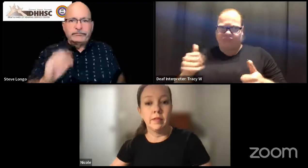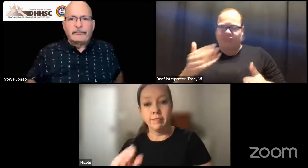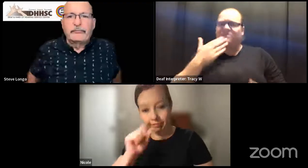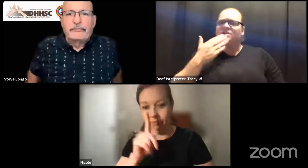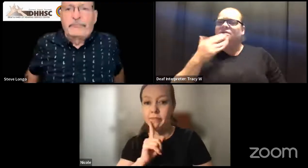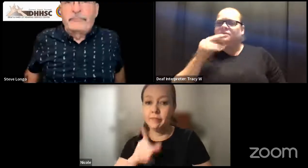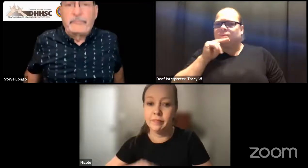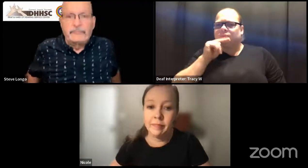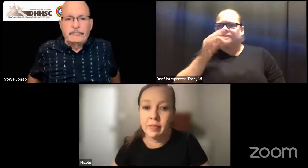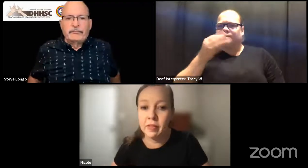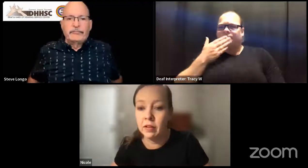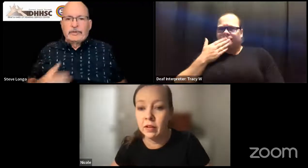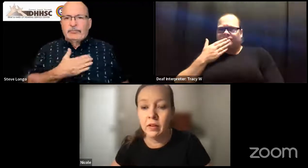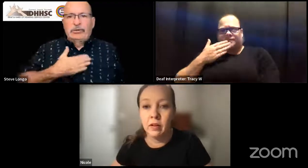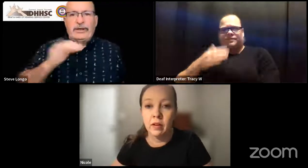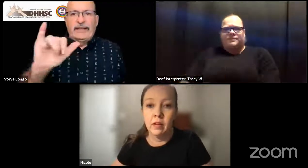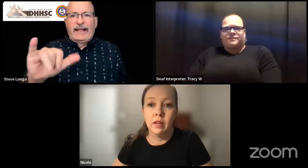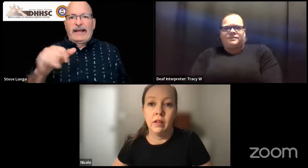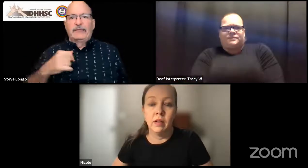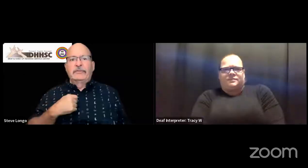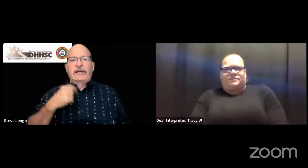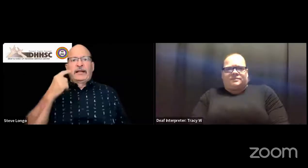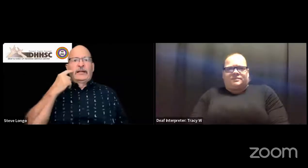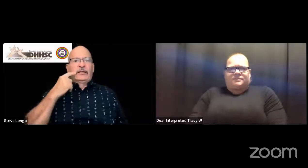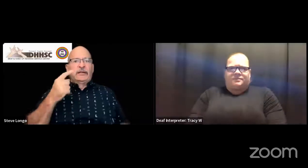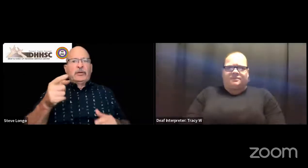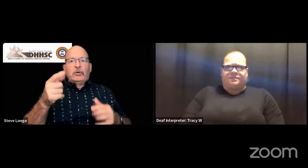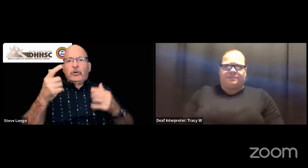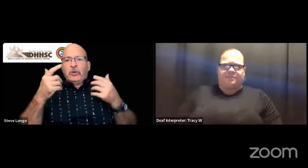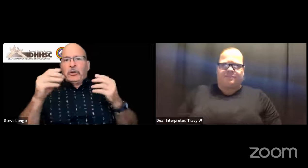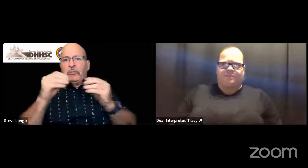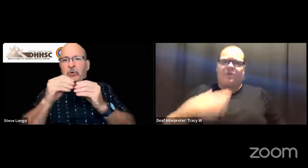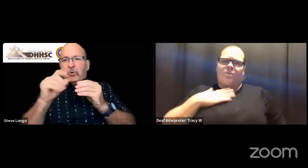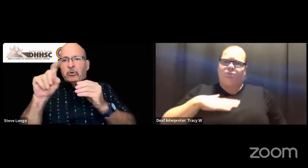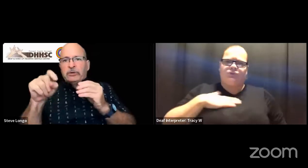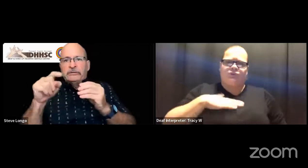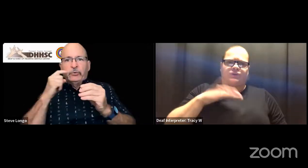a requested need. So Nicole, thank you. Welcome.